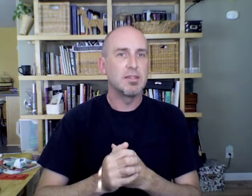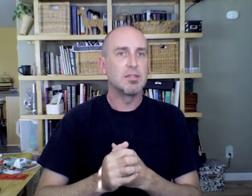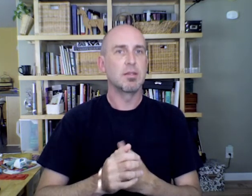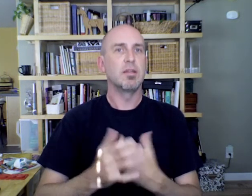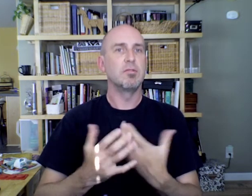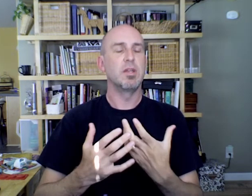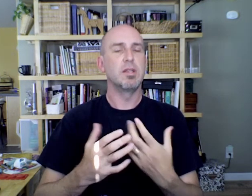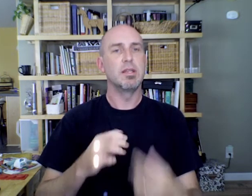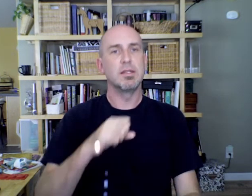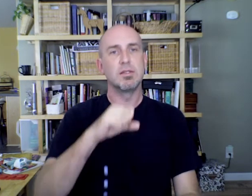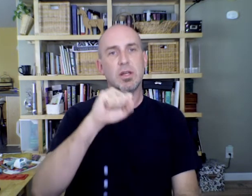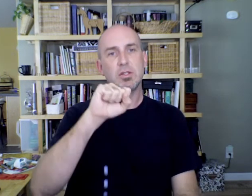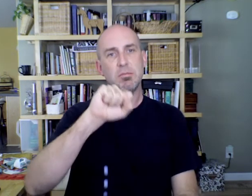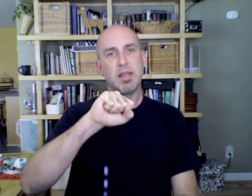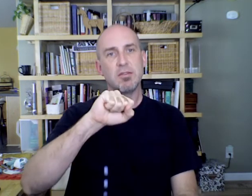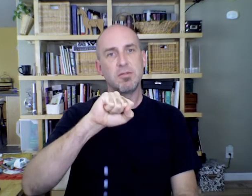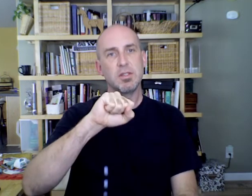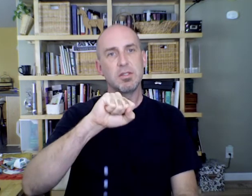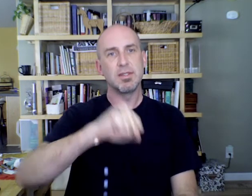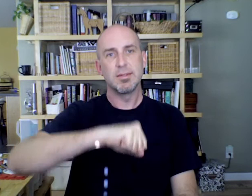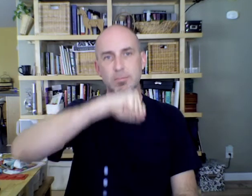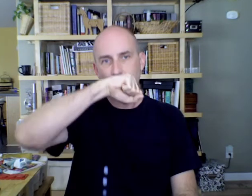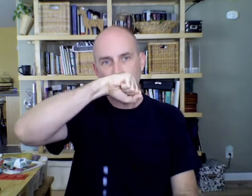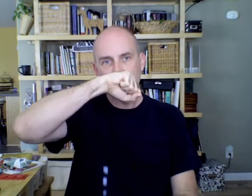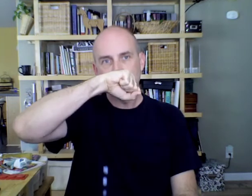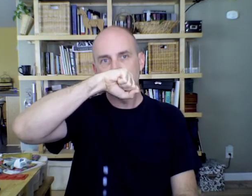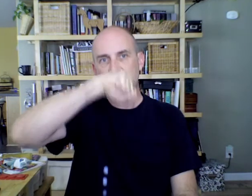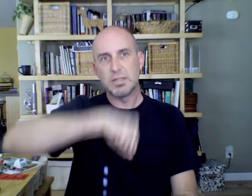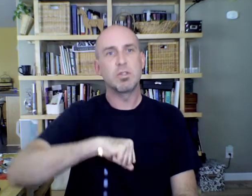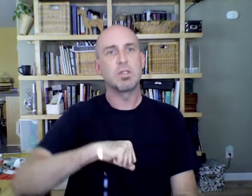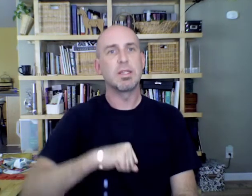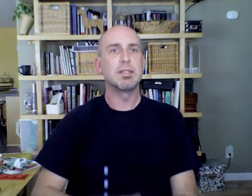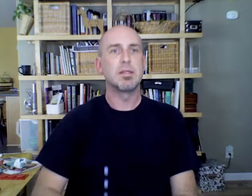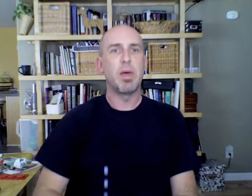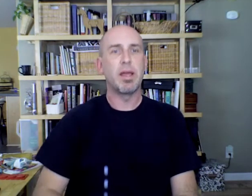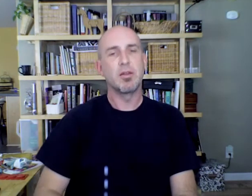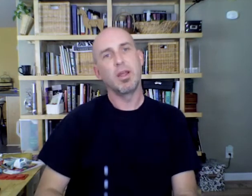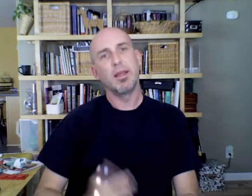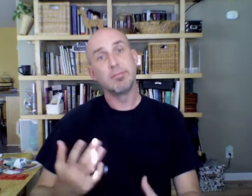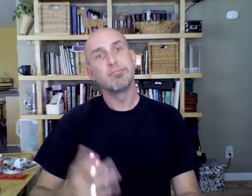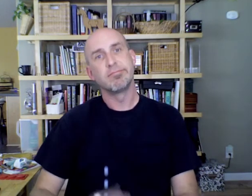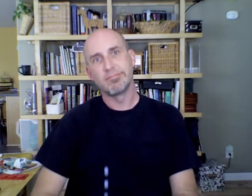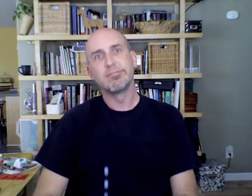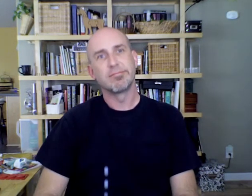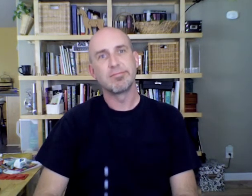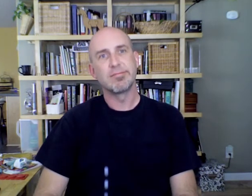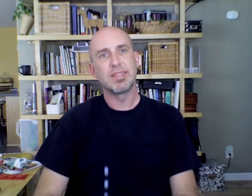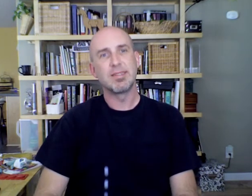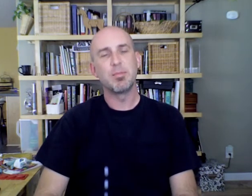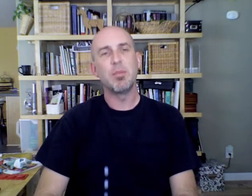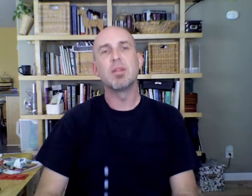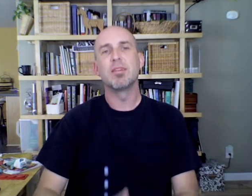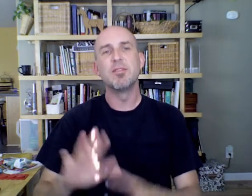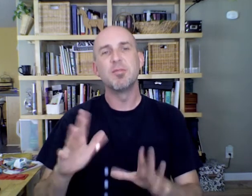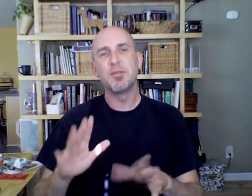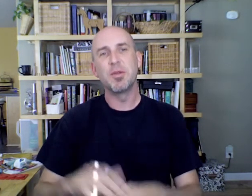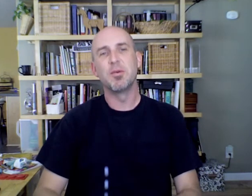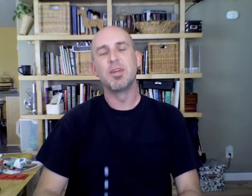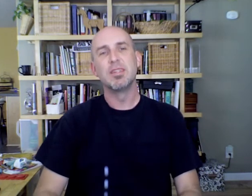kind of fun is you actually make a fist and you actually kiss the back of your hand. It's maybe a little, especially